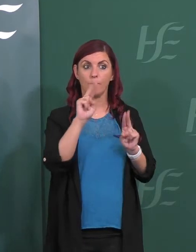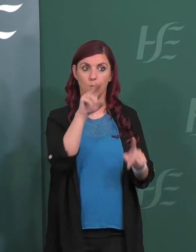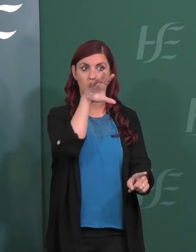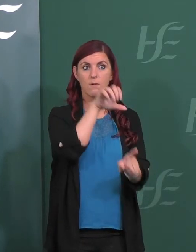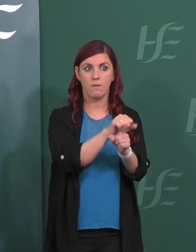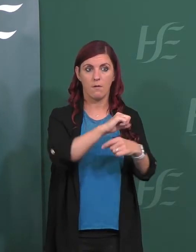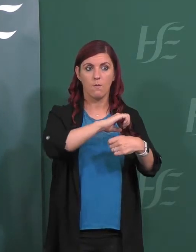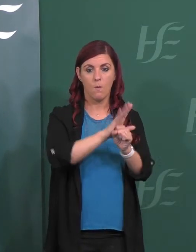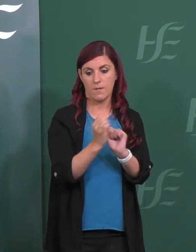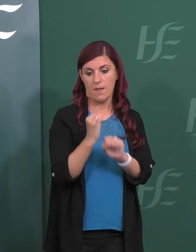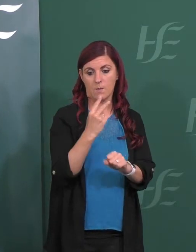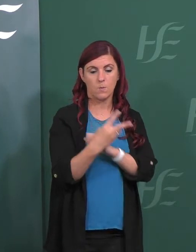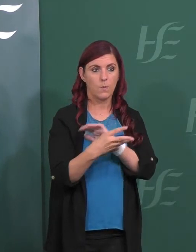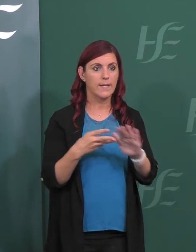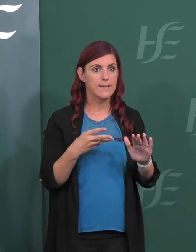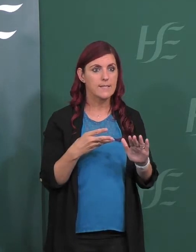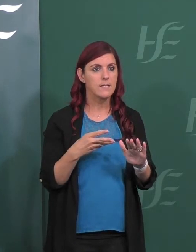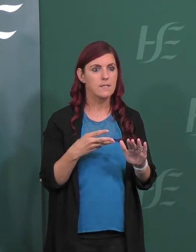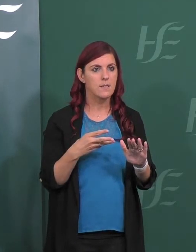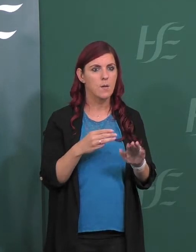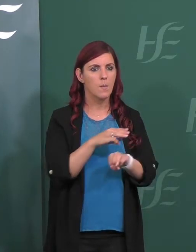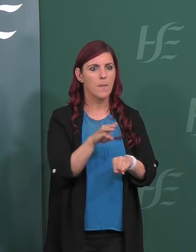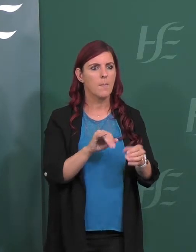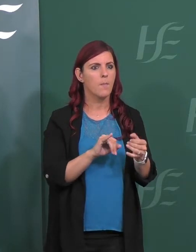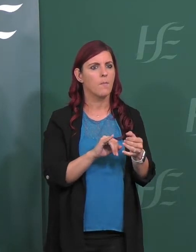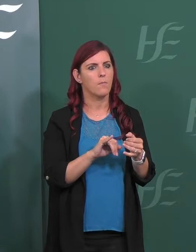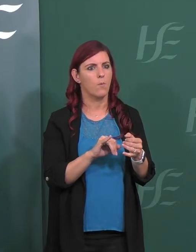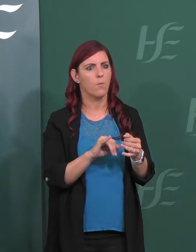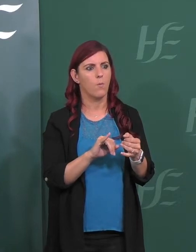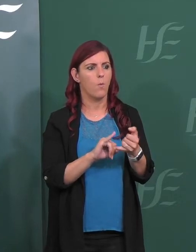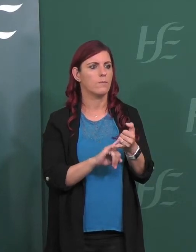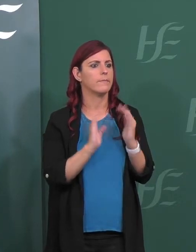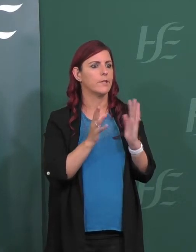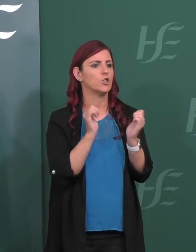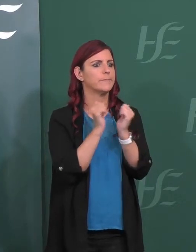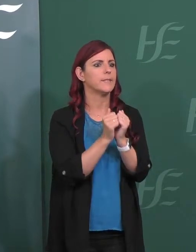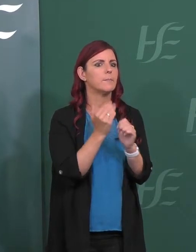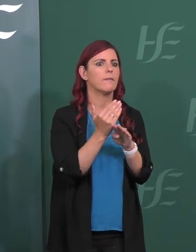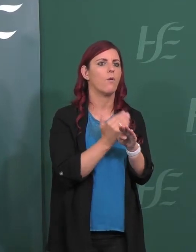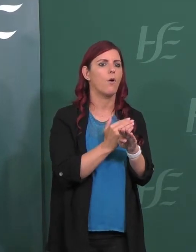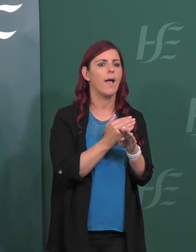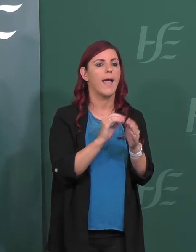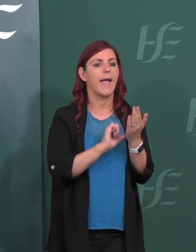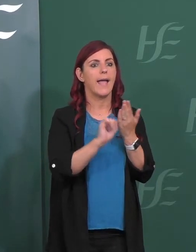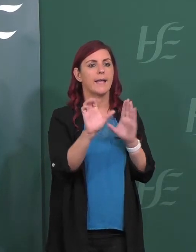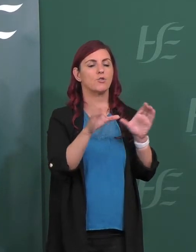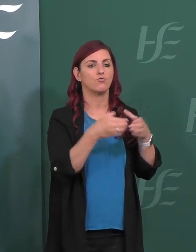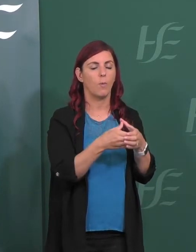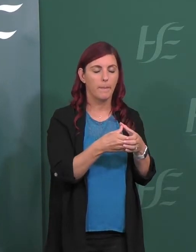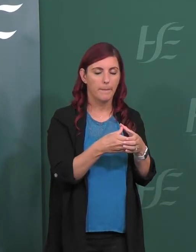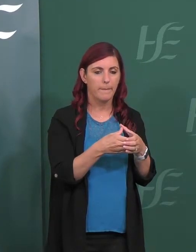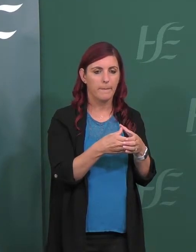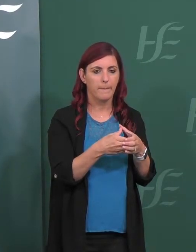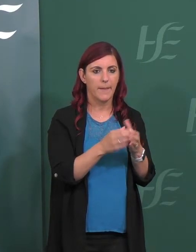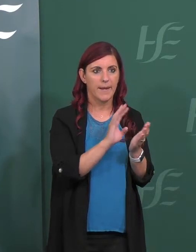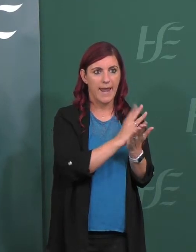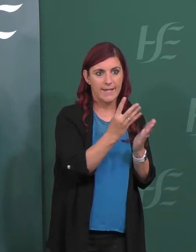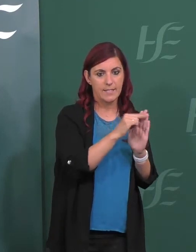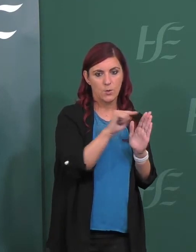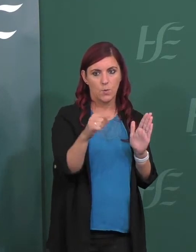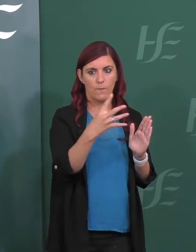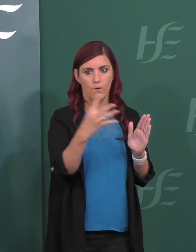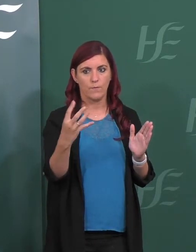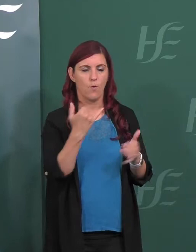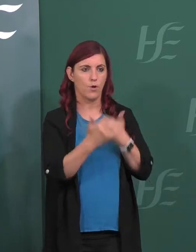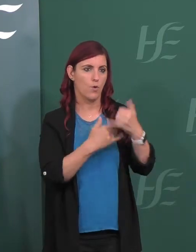cases over the past 2 weeks were among people in the age of 19 to 44.